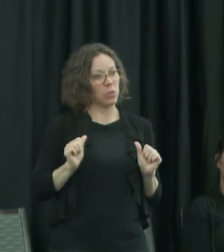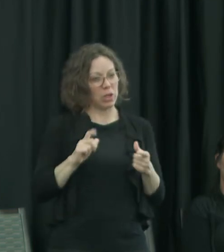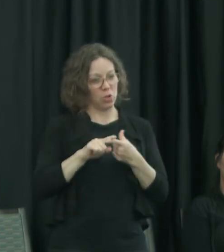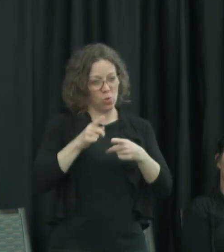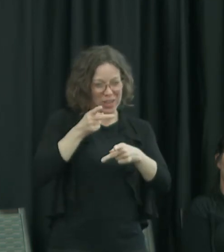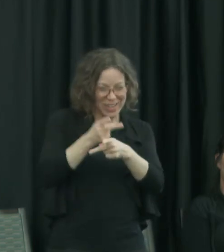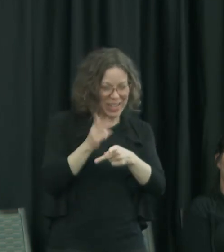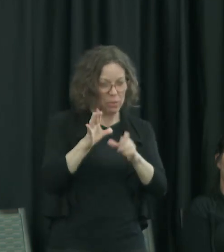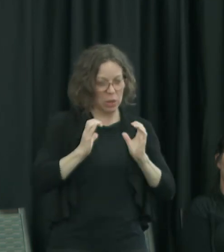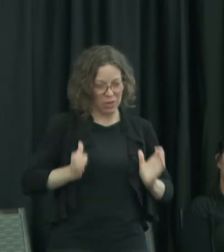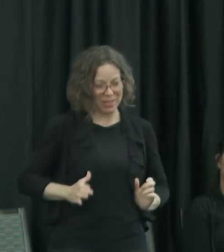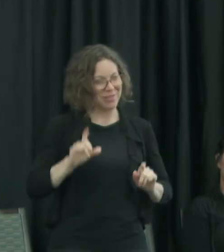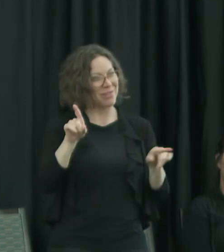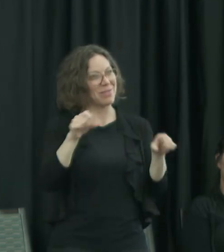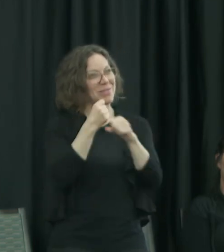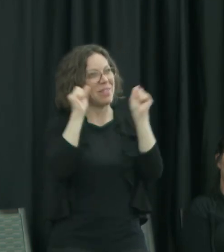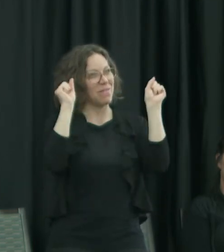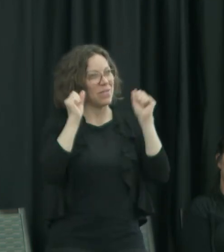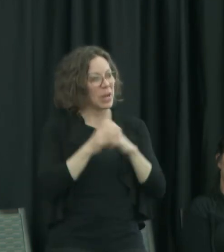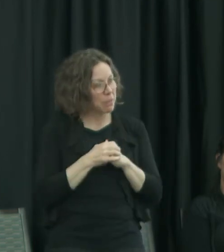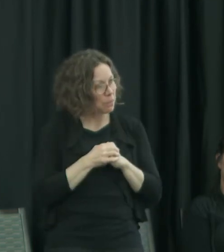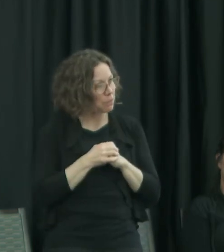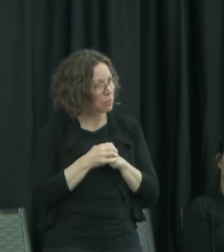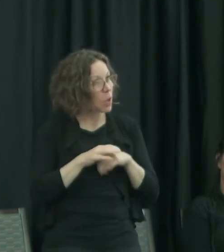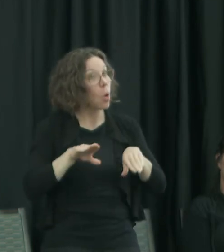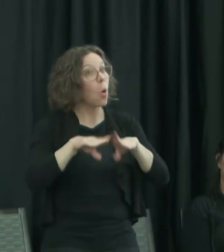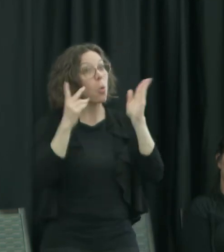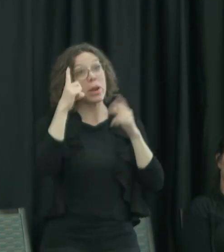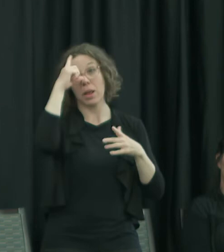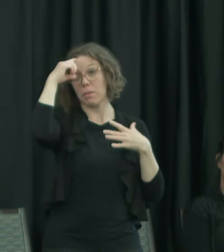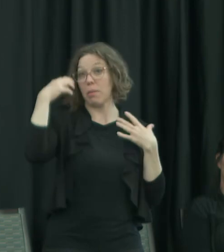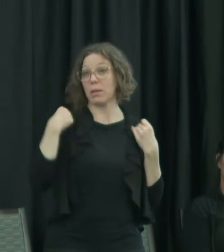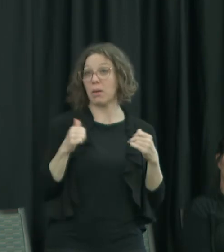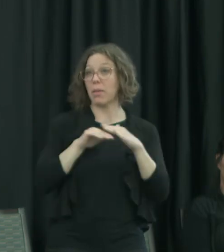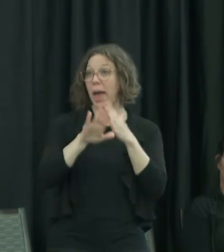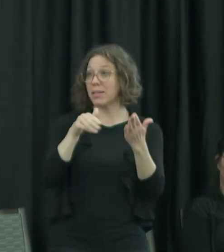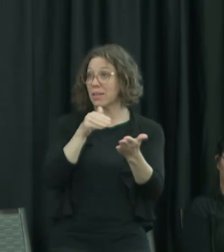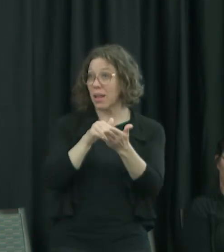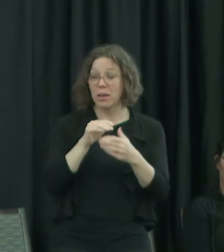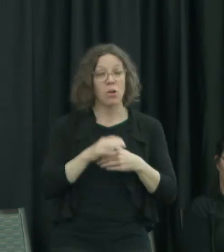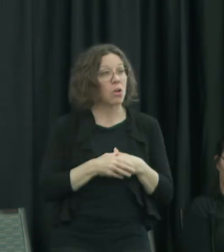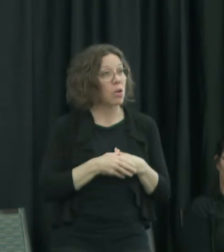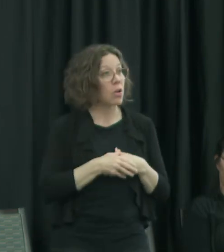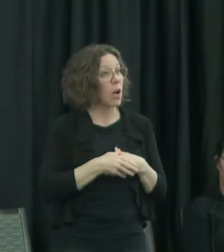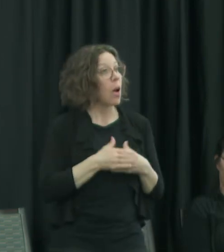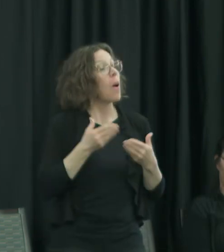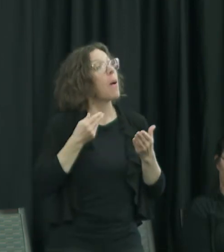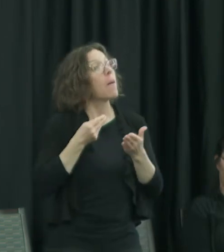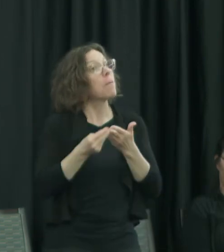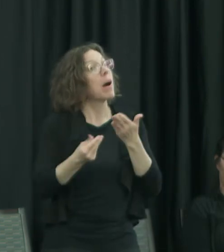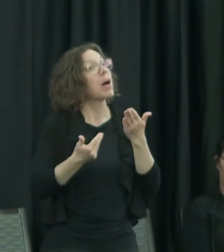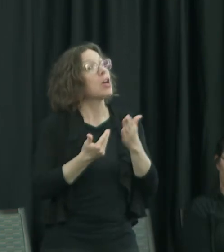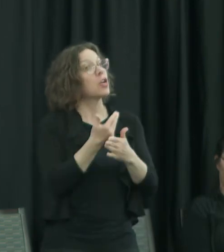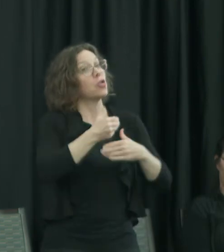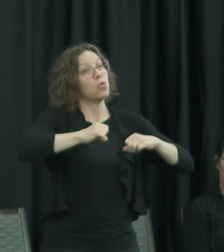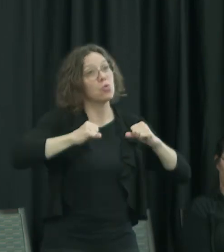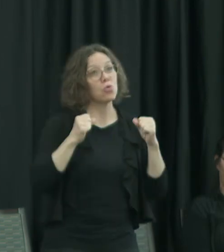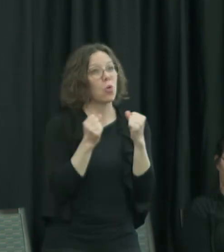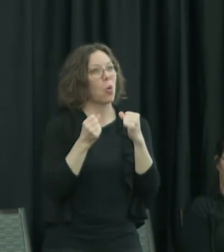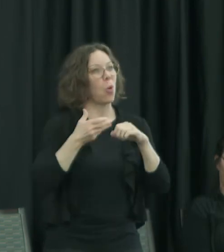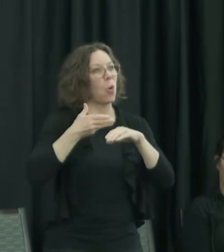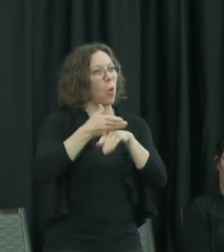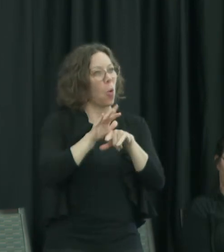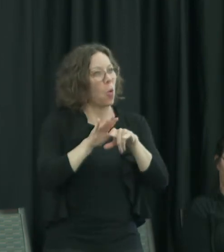their citizens safe, the opening of the Mental Health Access Center, buying a new permanent cold weather overflow shelter, creating